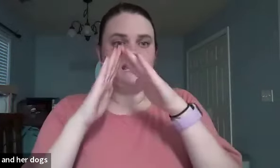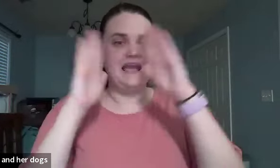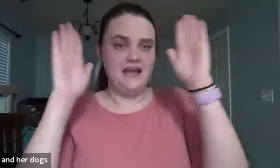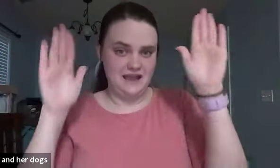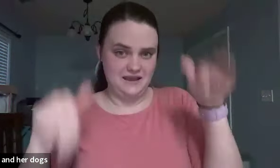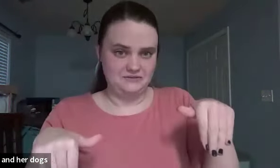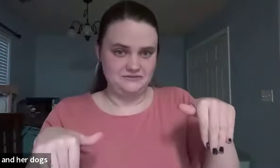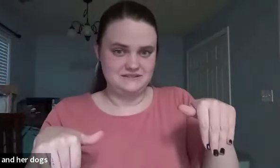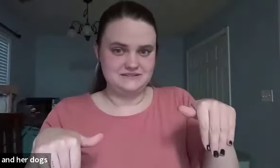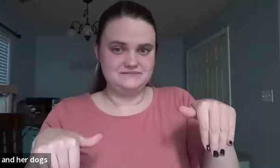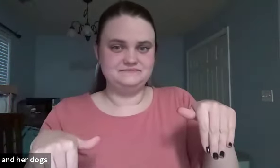Scary house.